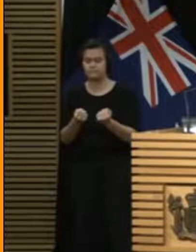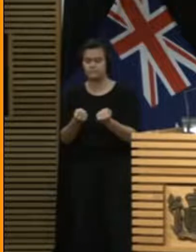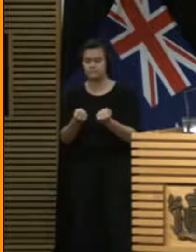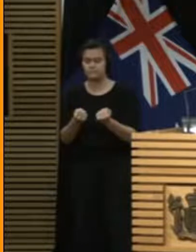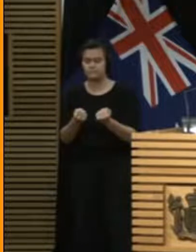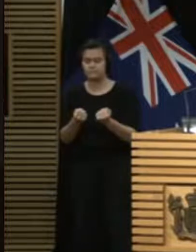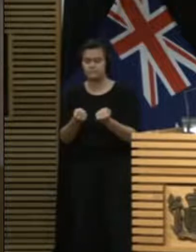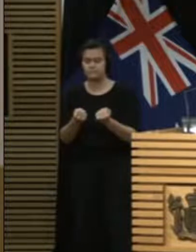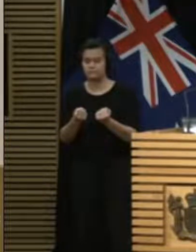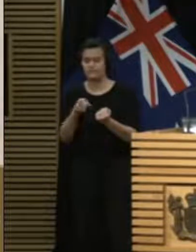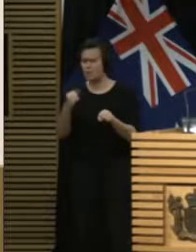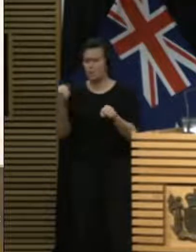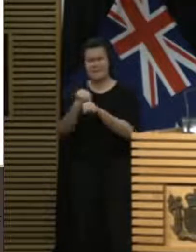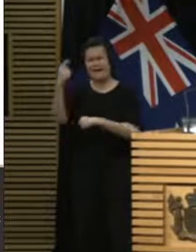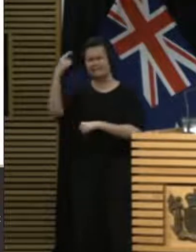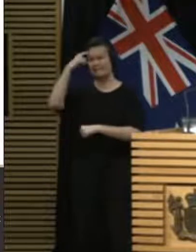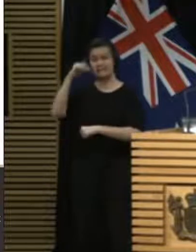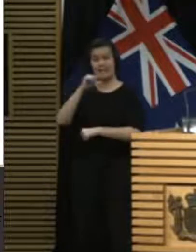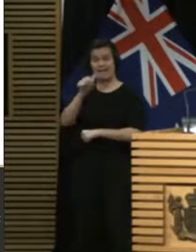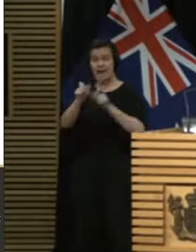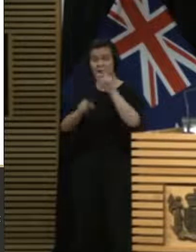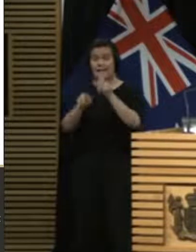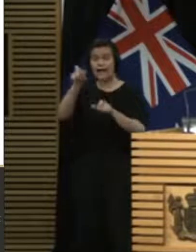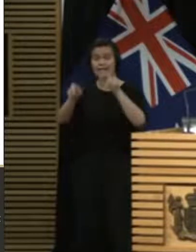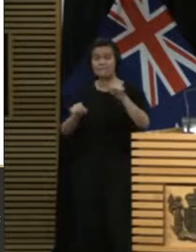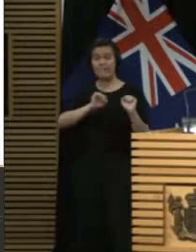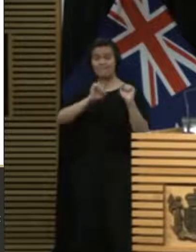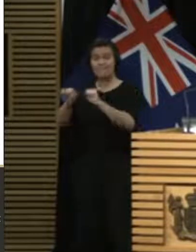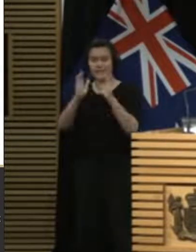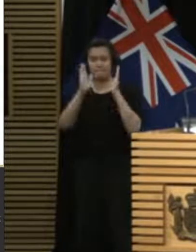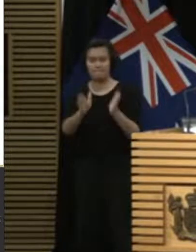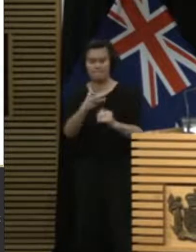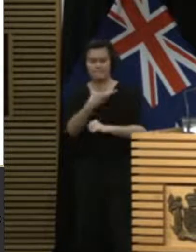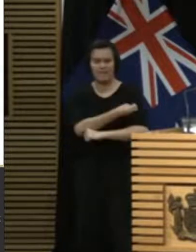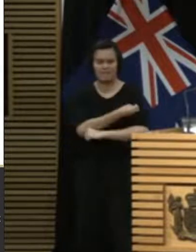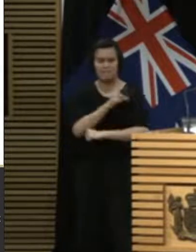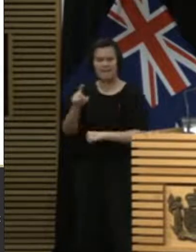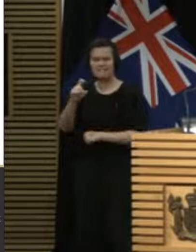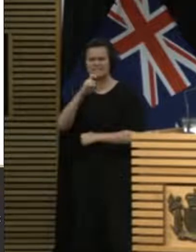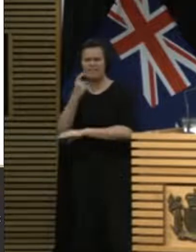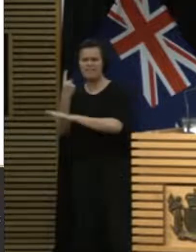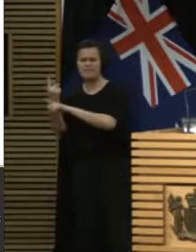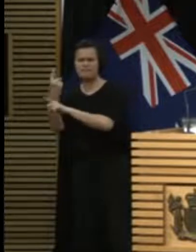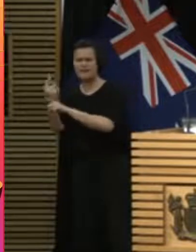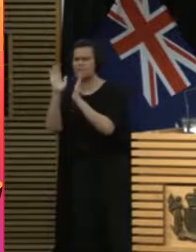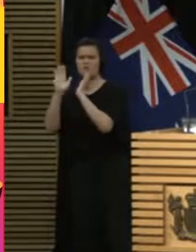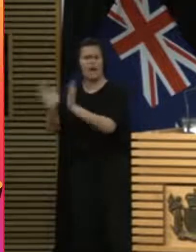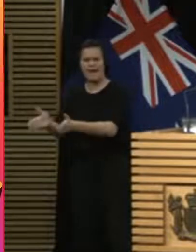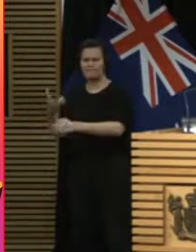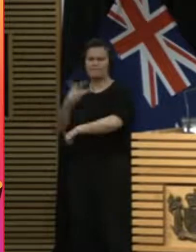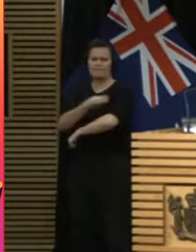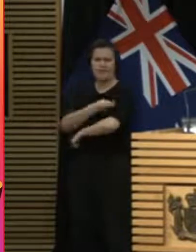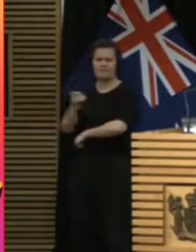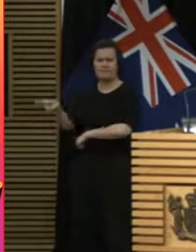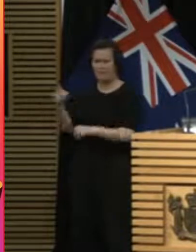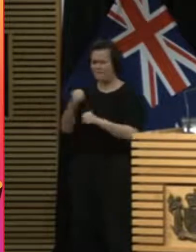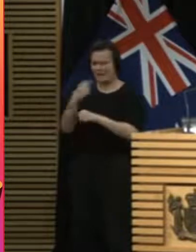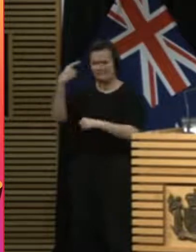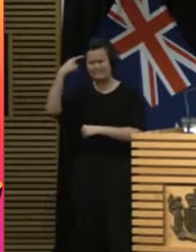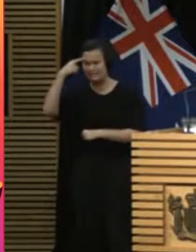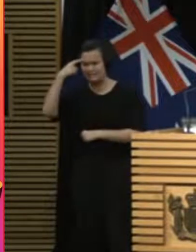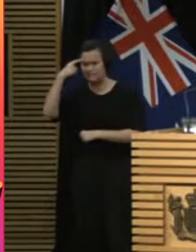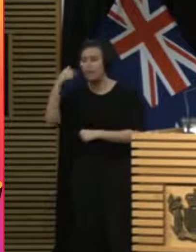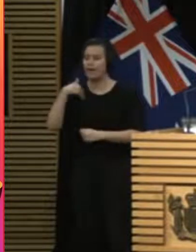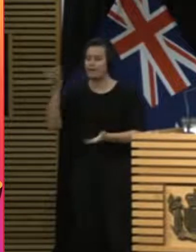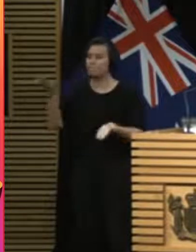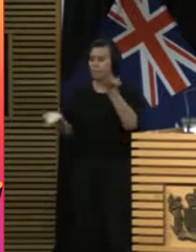a vaccinated group of people that they were hosting or serving. So we are trying to be very careful to ensure that everything we're doing